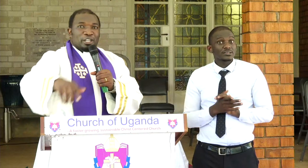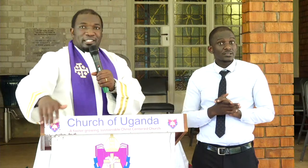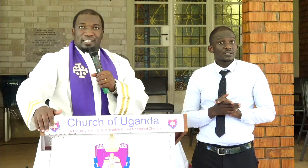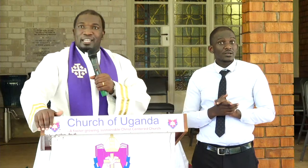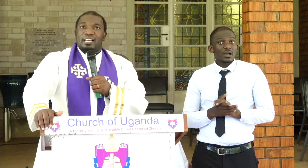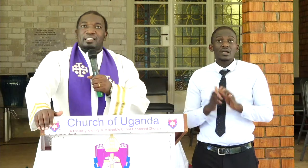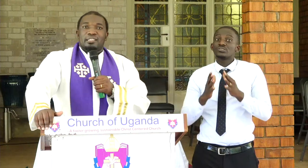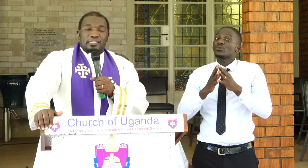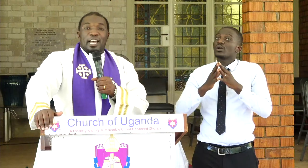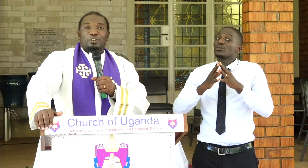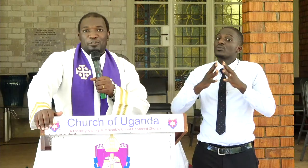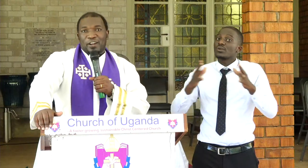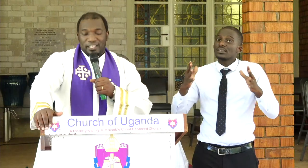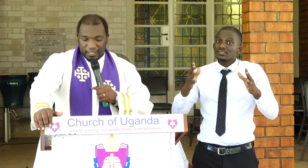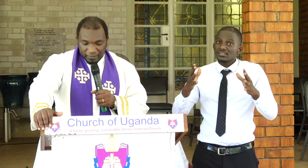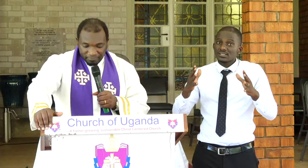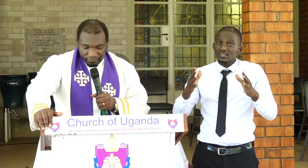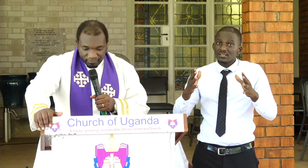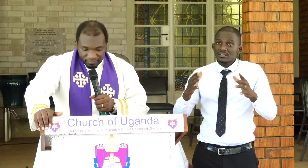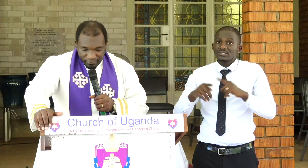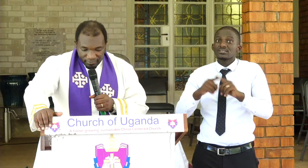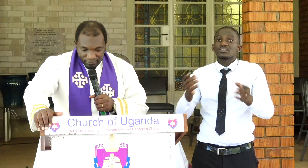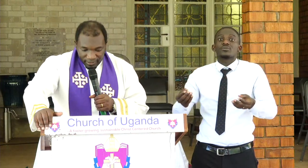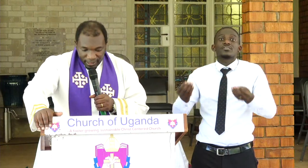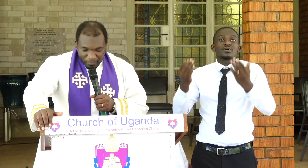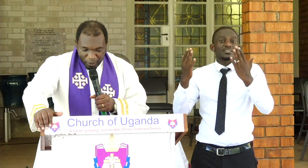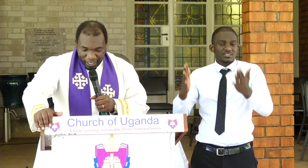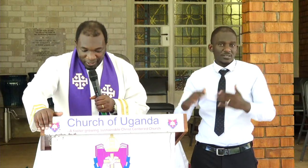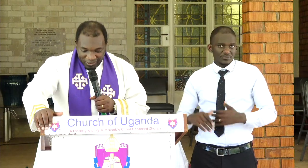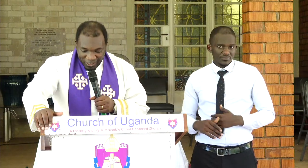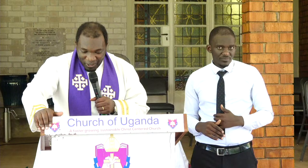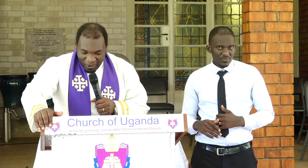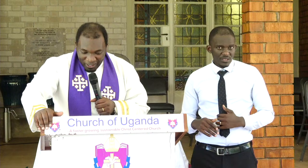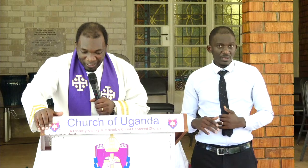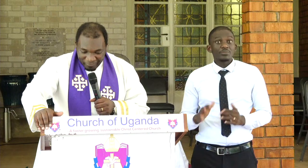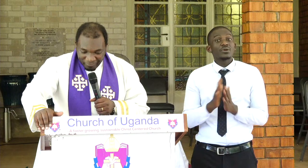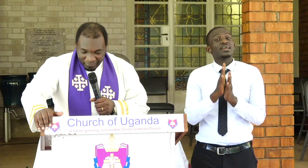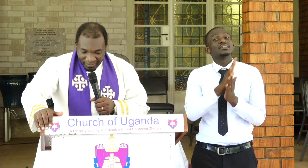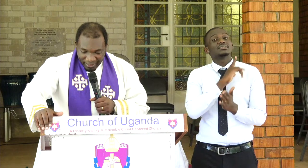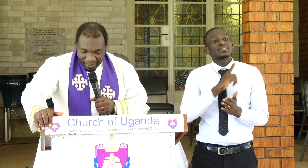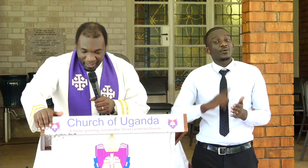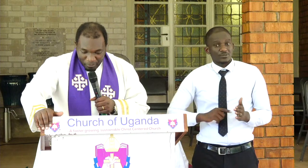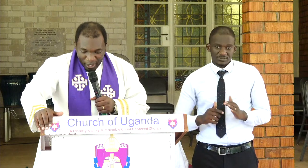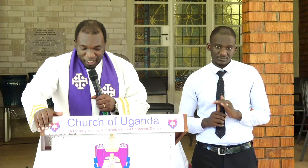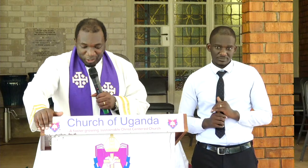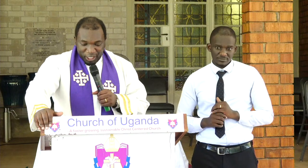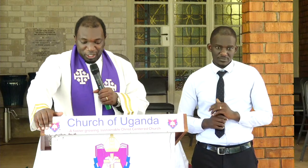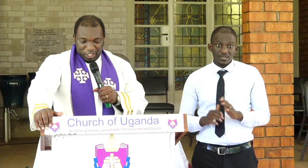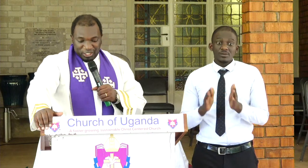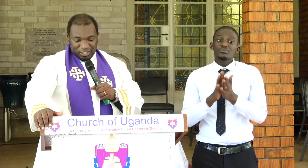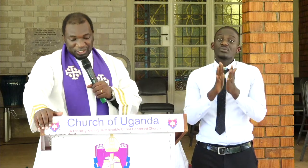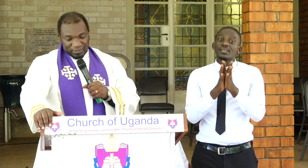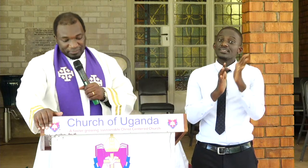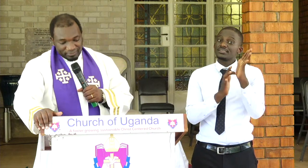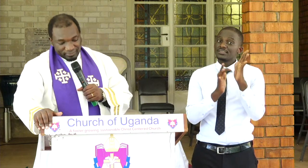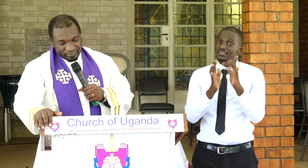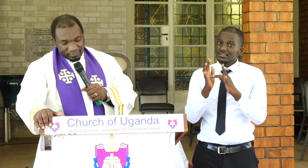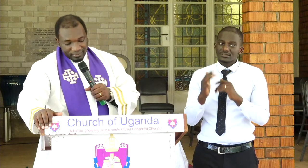a great sacrificer. Praise the Lord. Praise King